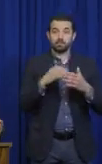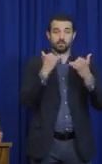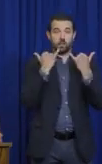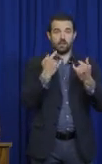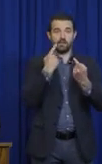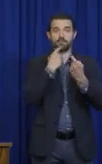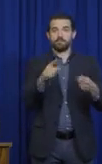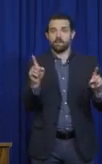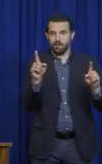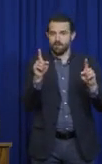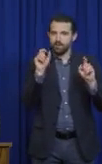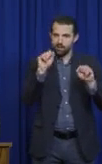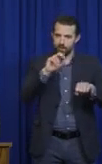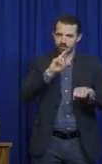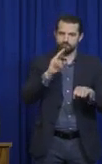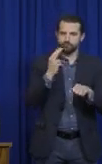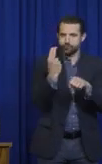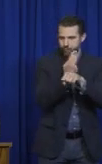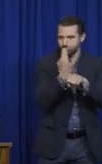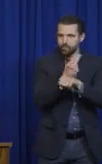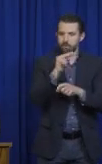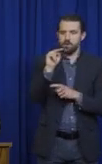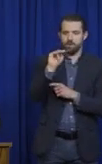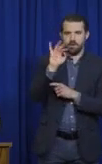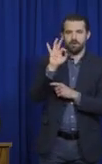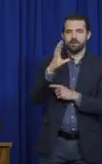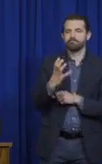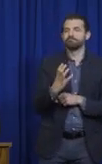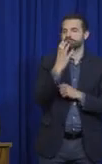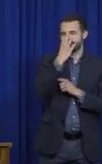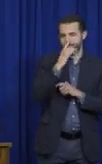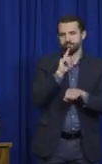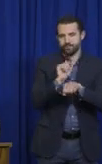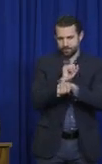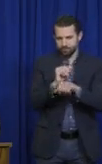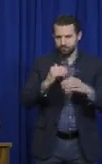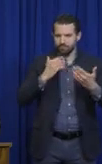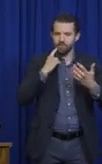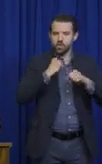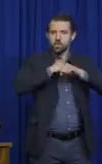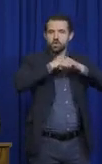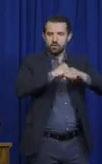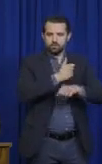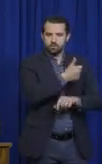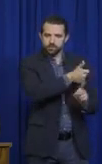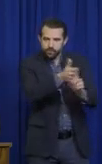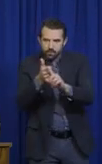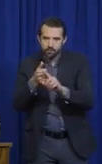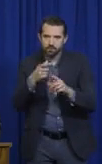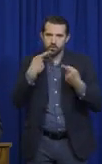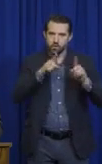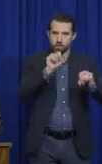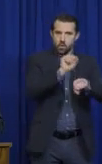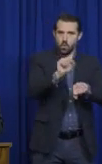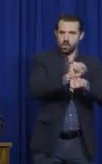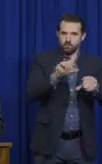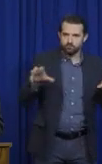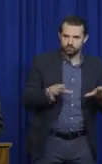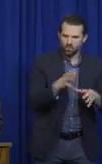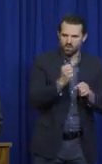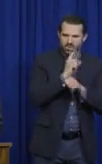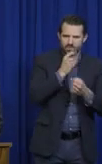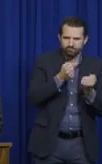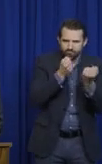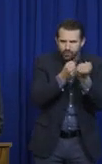to utilize an N95 mask so they can continue to go on the job, keep providing healthcare, and